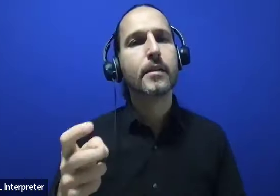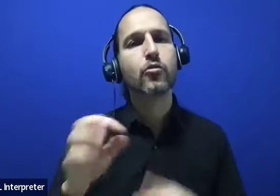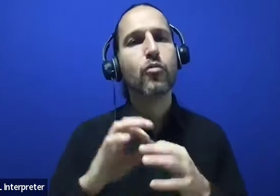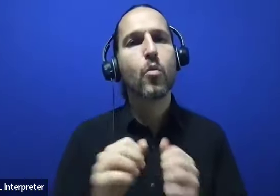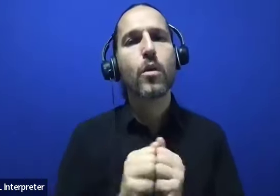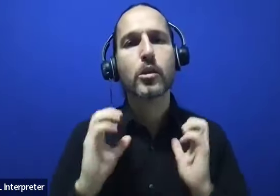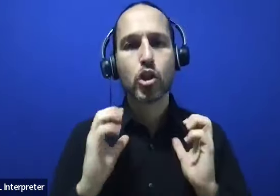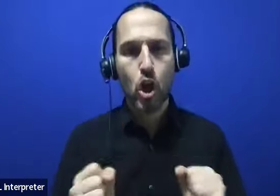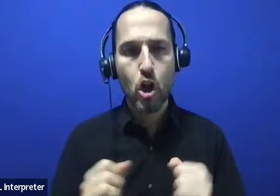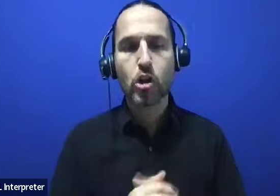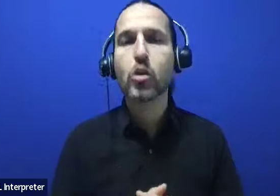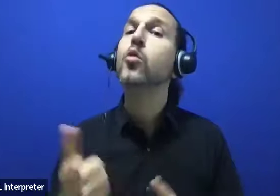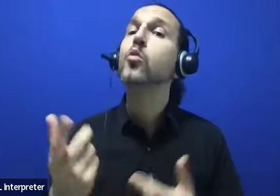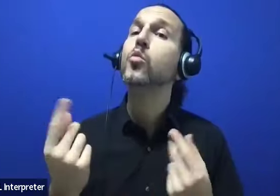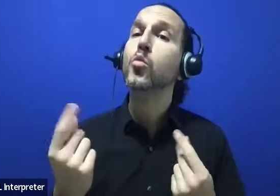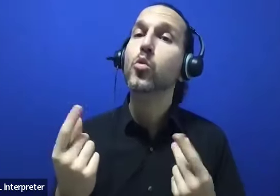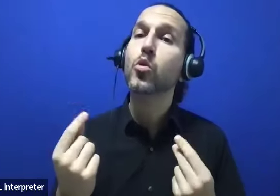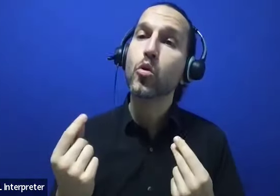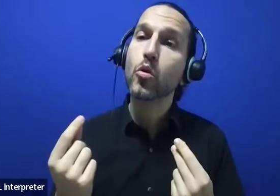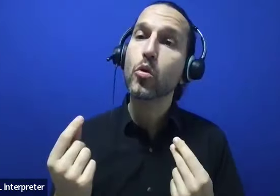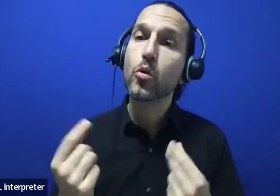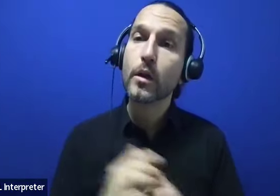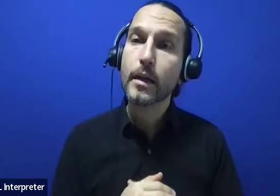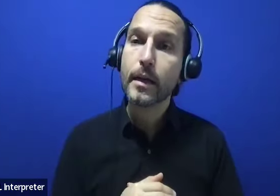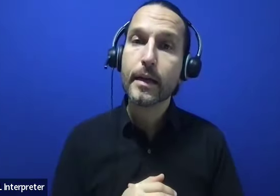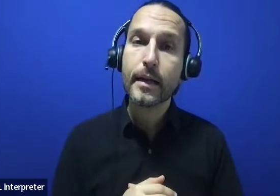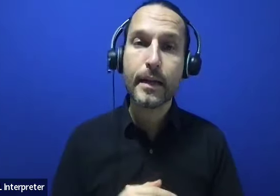charge. Actually, what they did was in